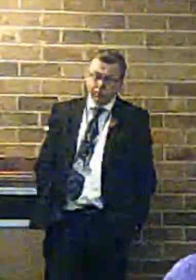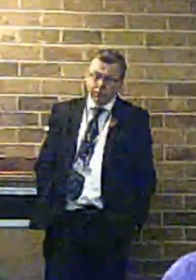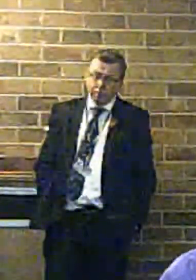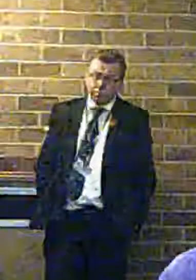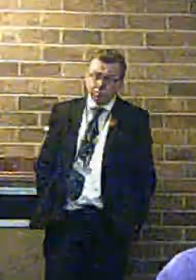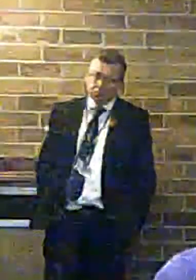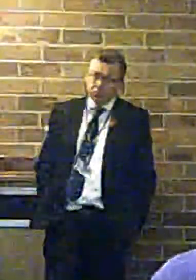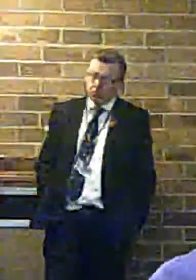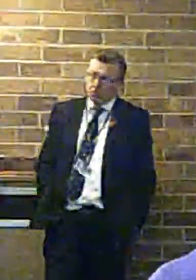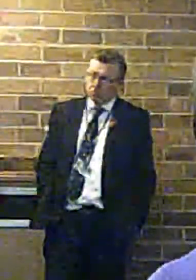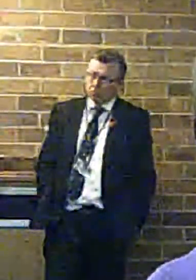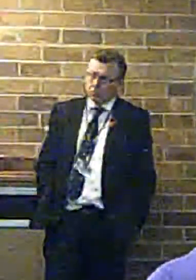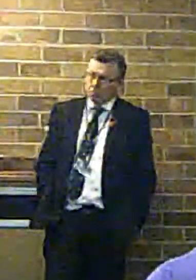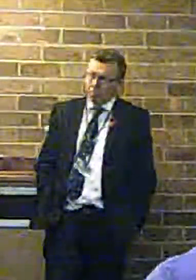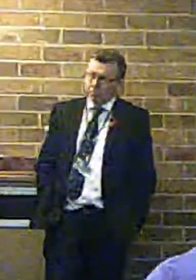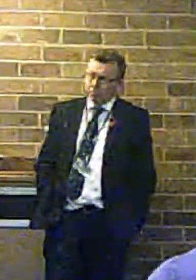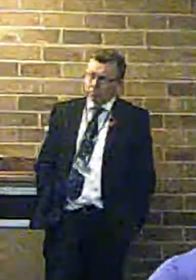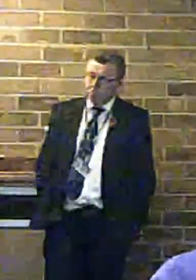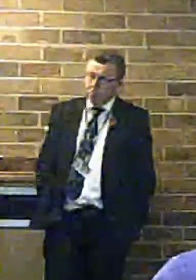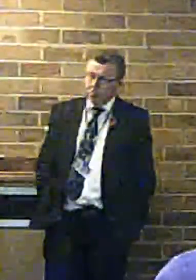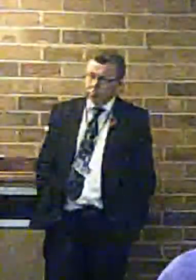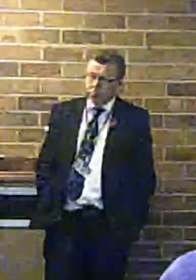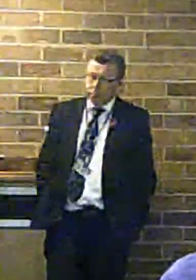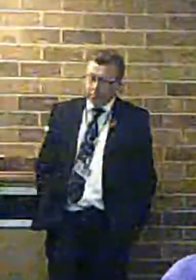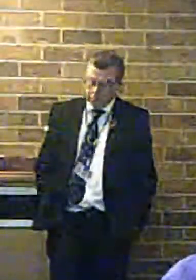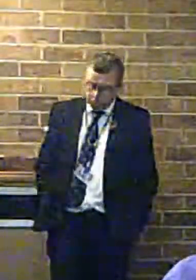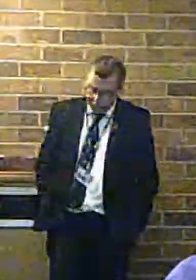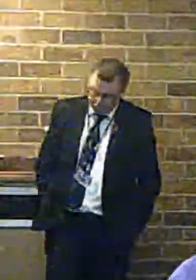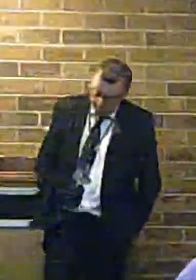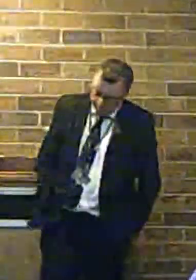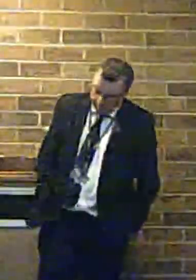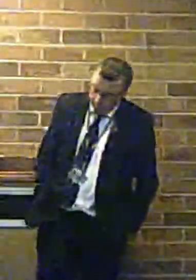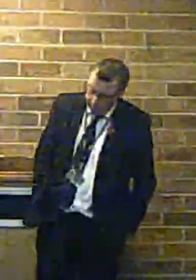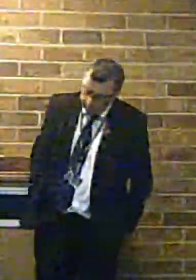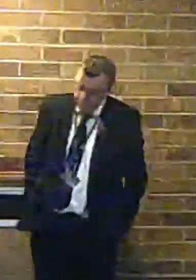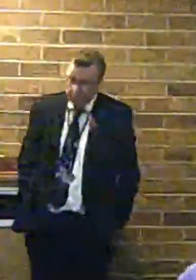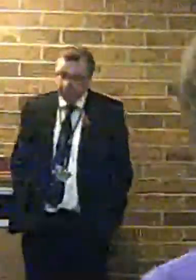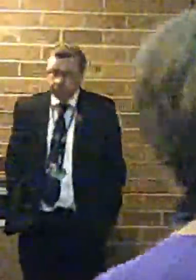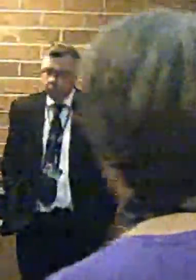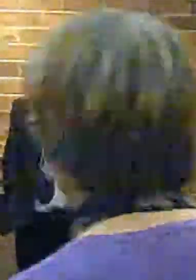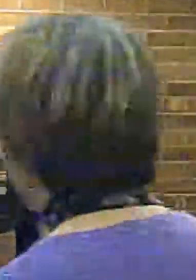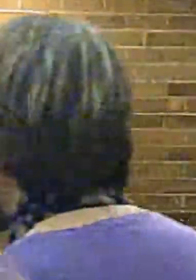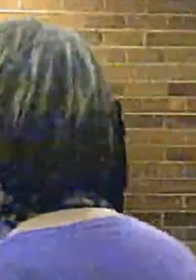we are sure that there's a good job being done here. Thank you. I'd like to appreciate the